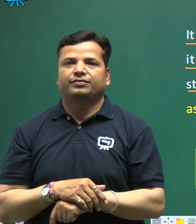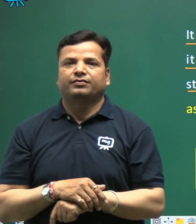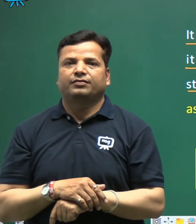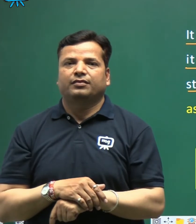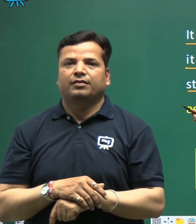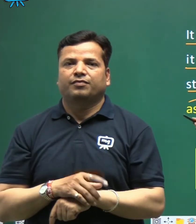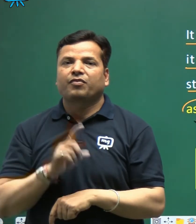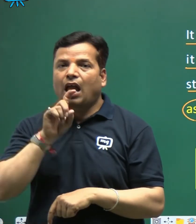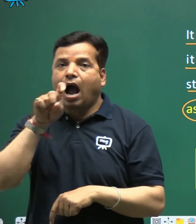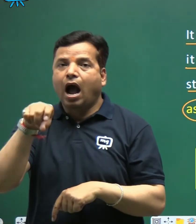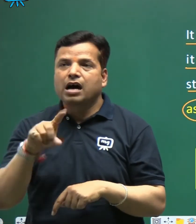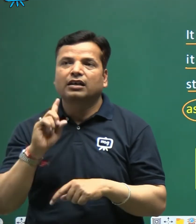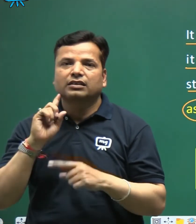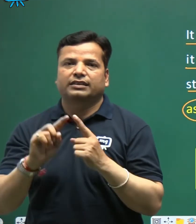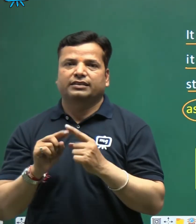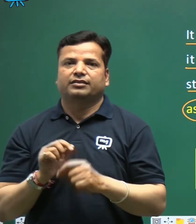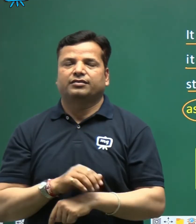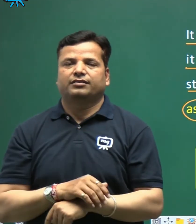asked it